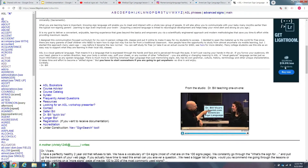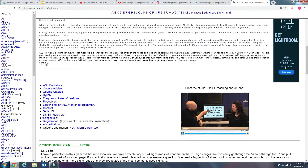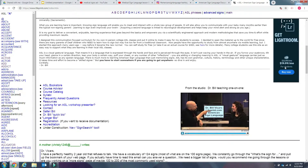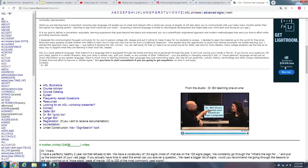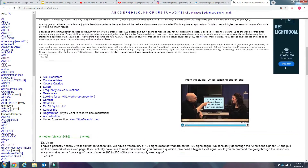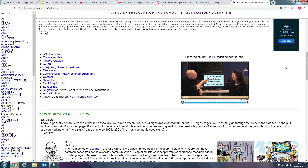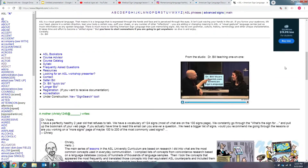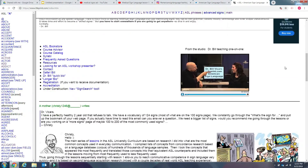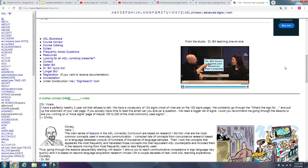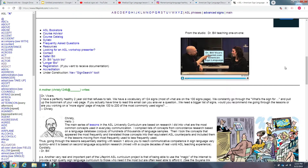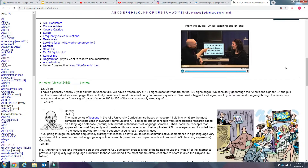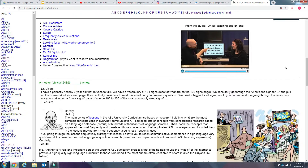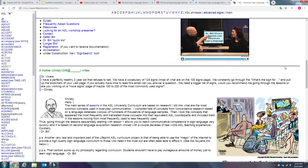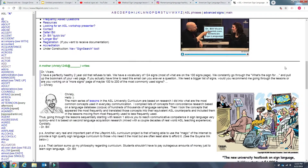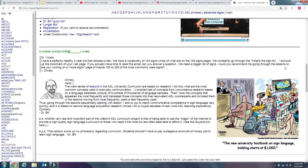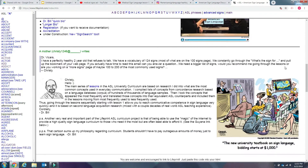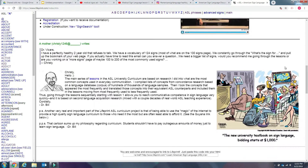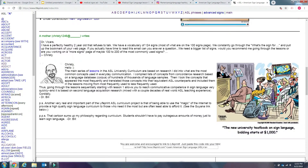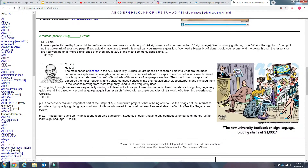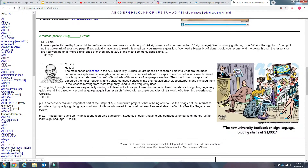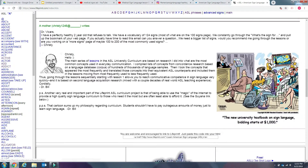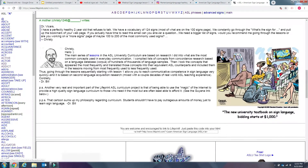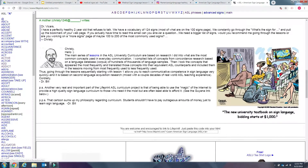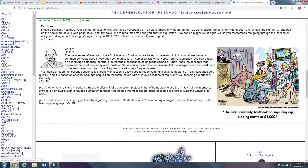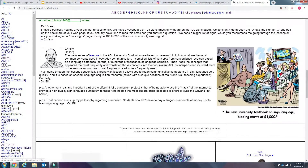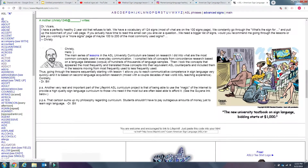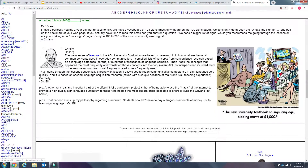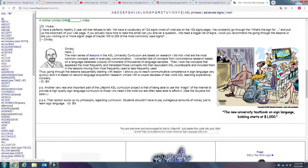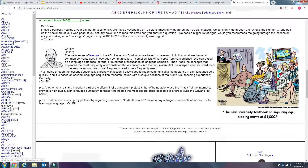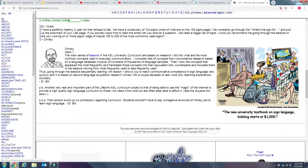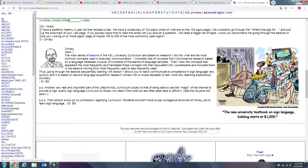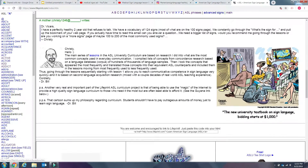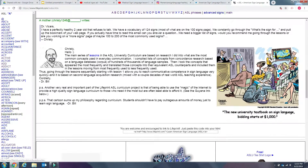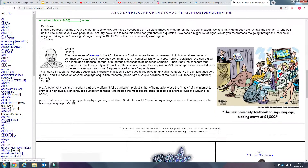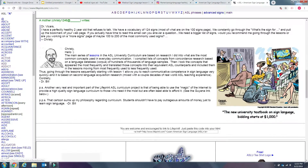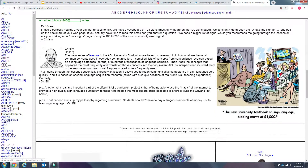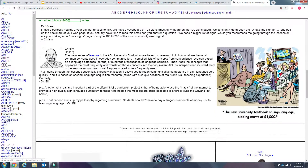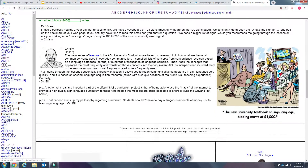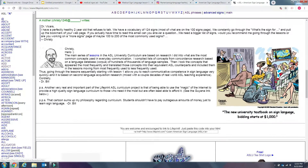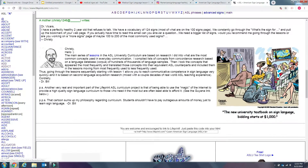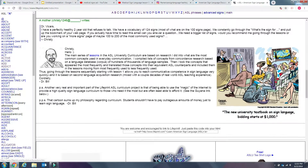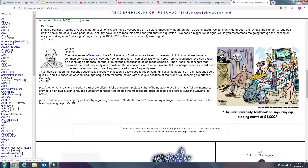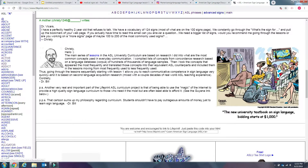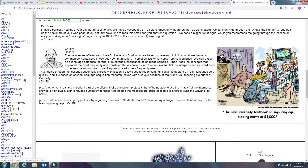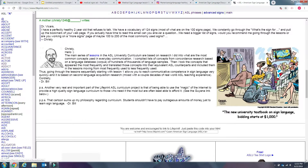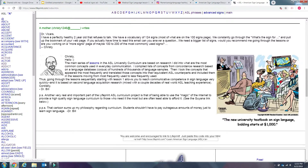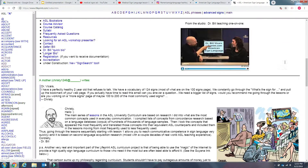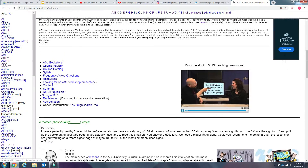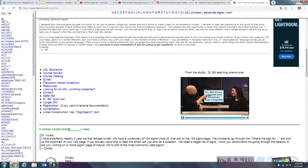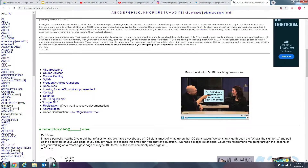that he provides to his students, and he's opened this up for anyone who is interested in learning ASL. So now, let me show you some of the